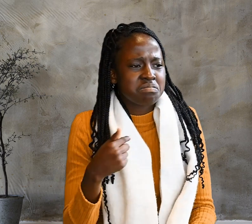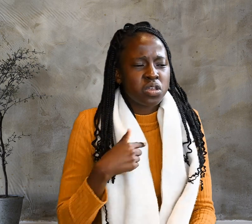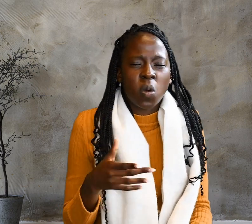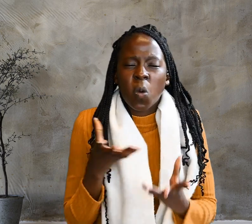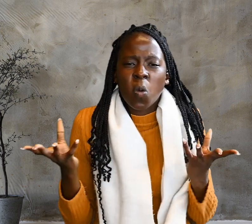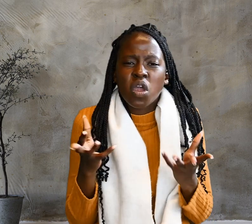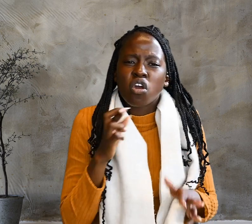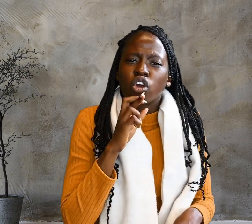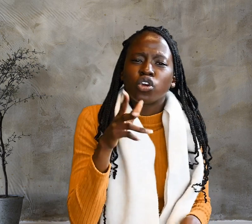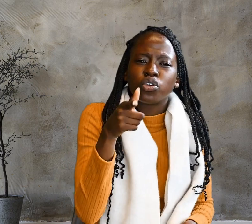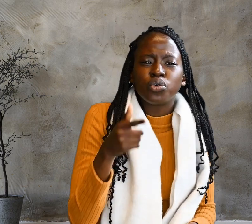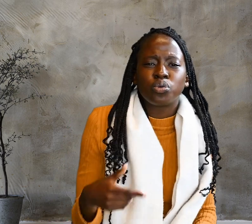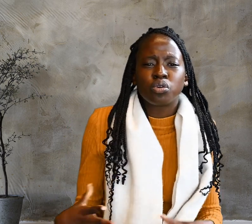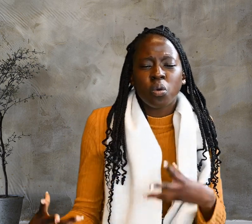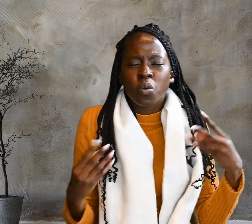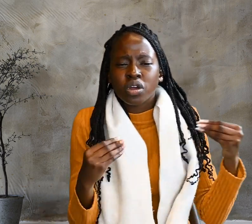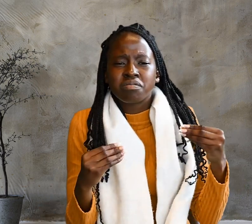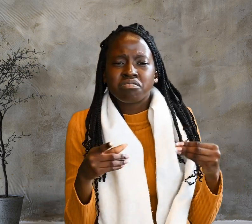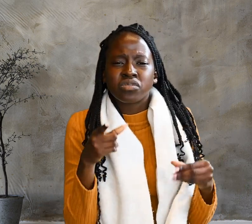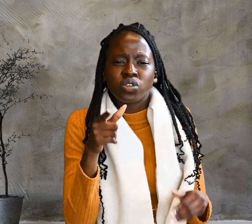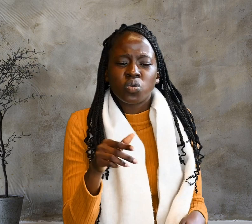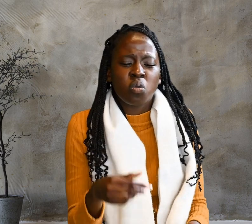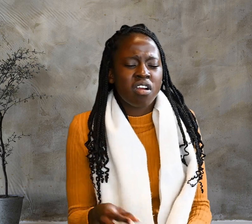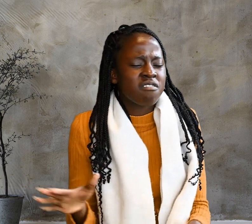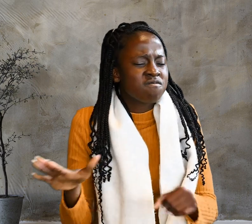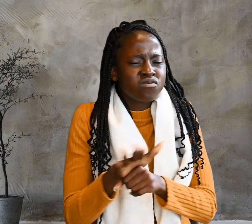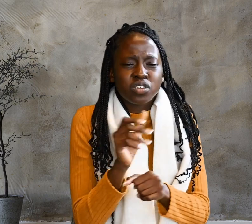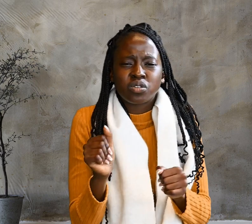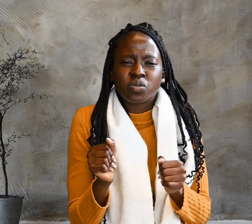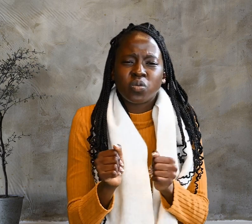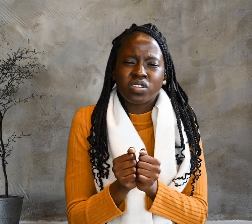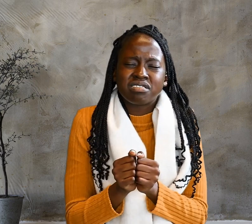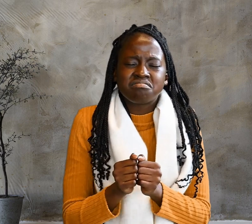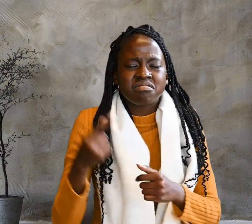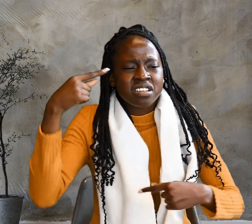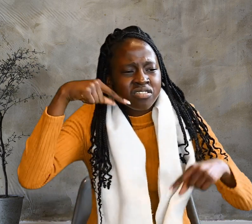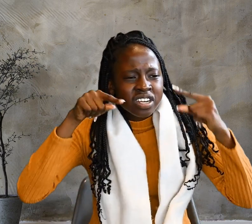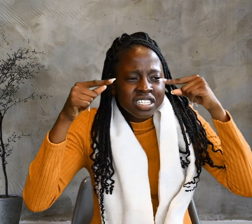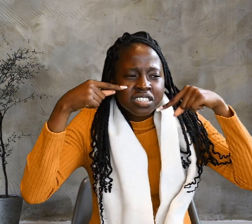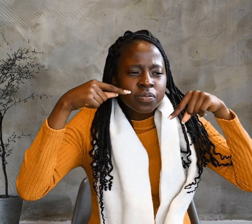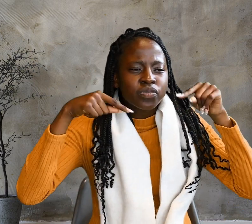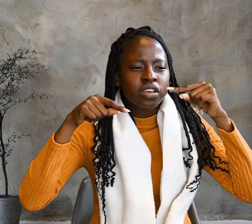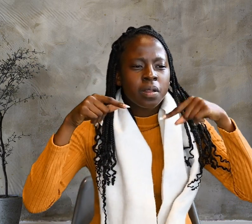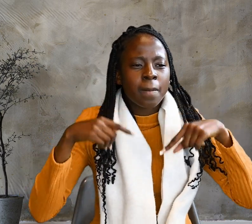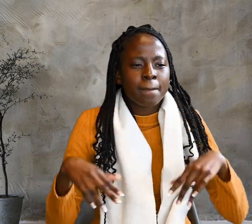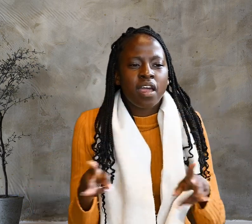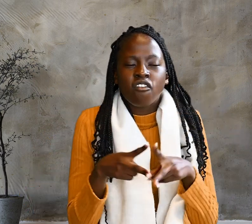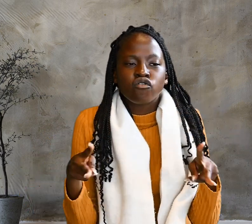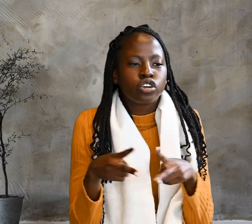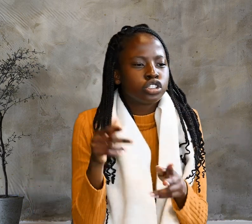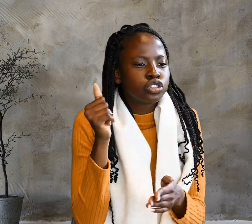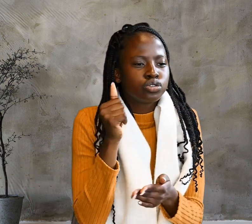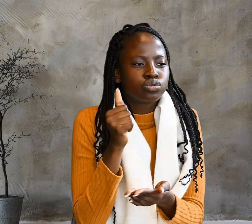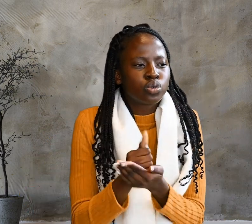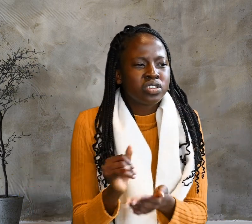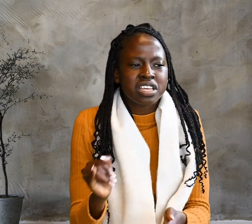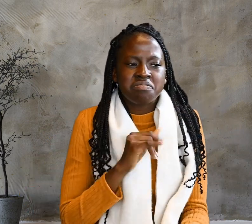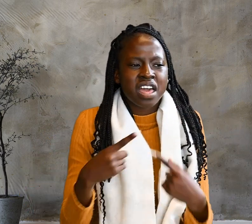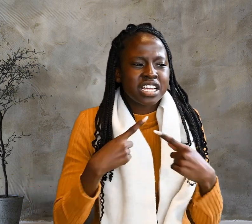with grief because I have said these things. But very truly I tell you, it